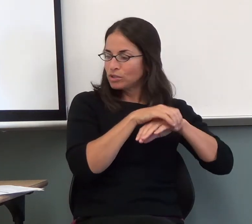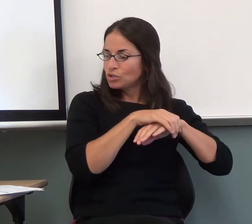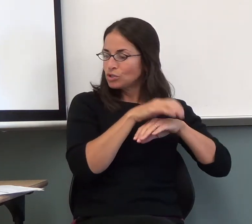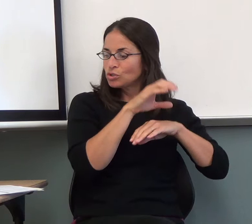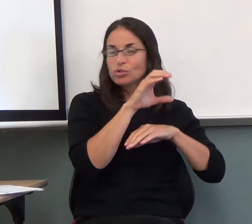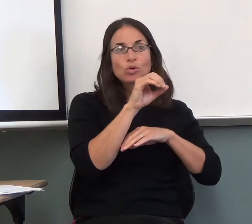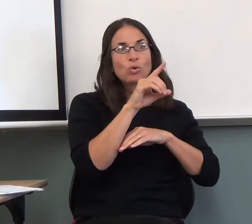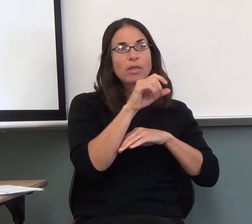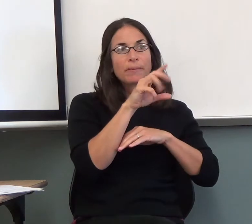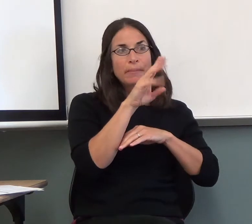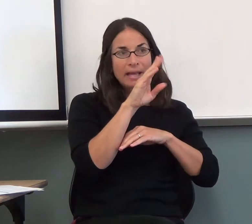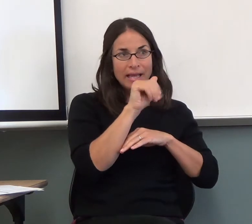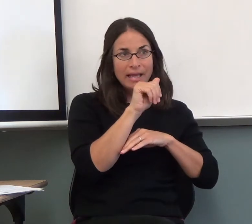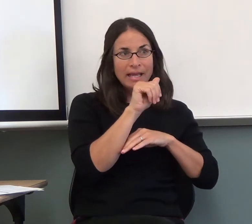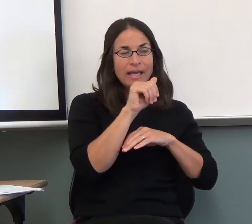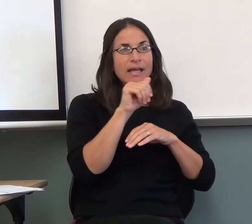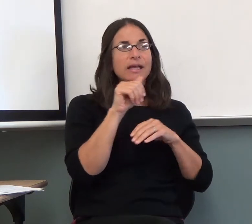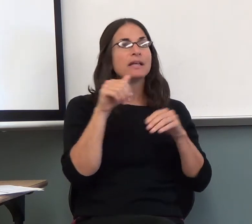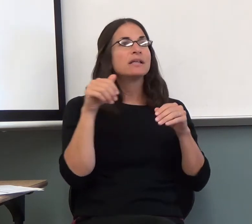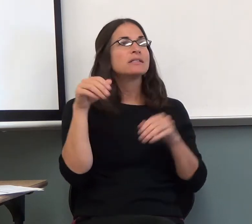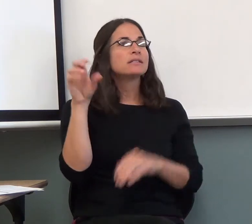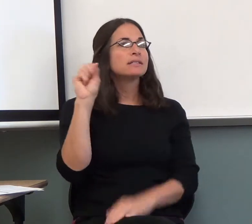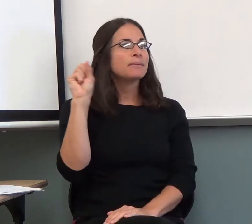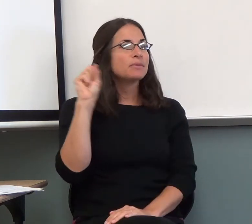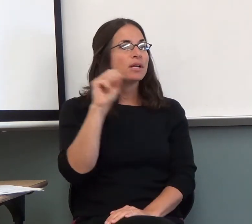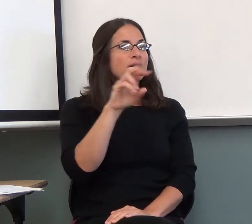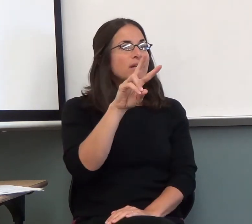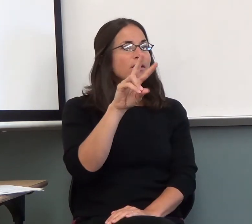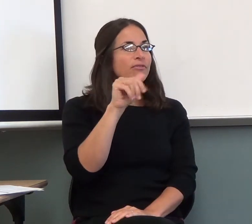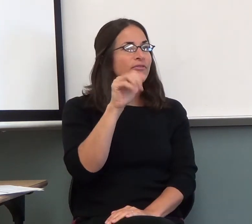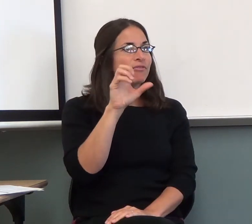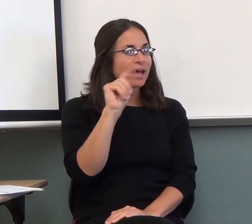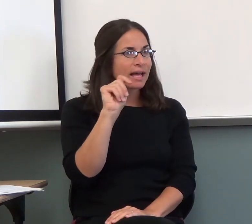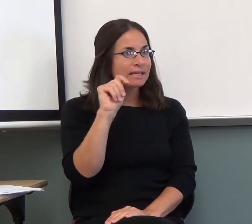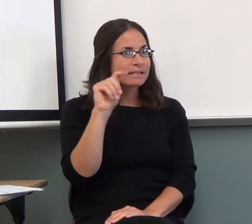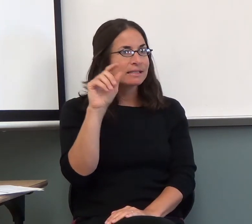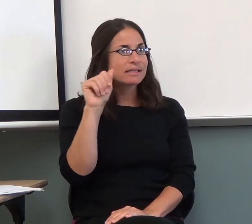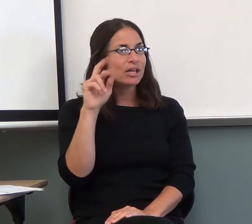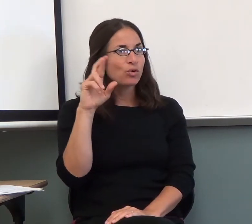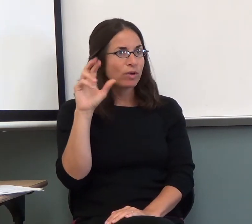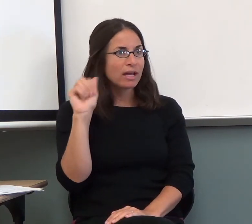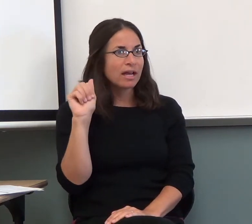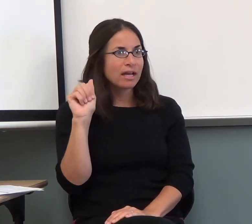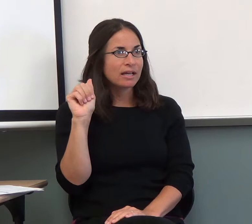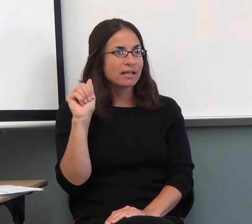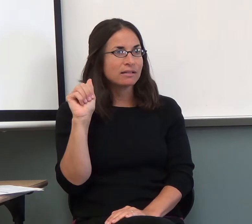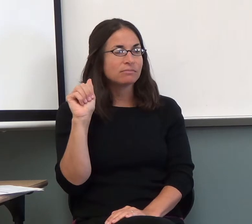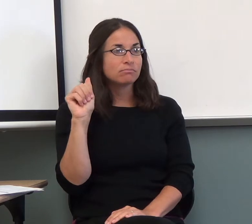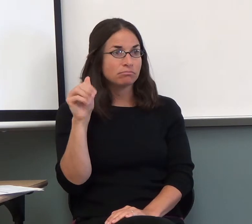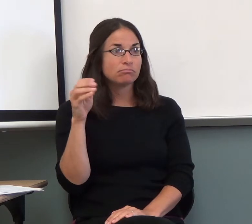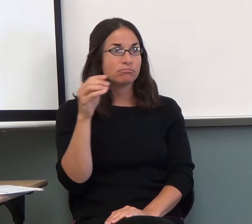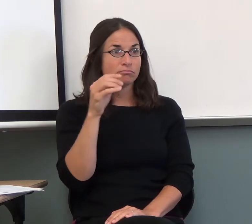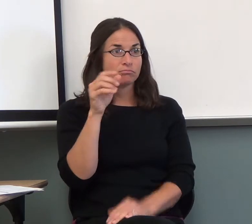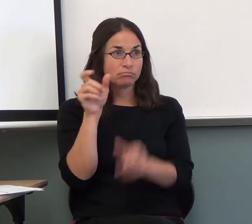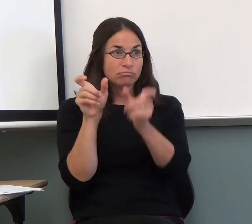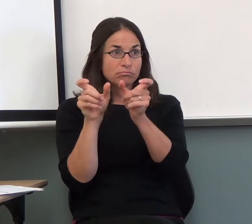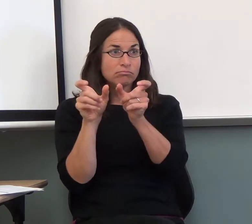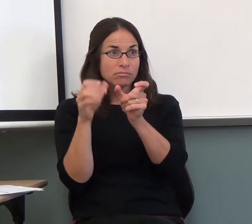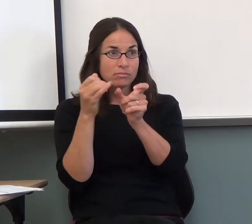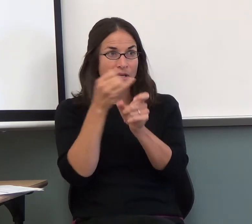area. You are correct. That is the subject. Nicely done, Maria. And what is specifically the subject, though? What's the noun there? The noun, I think,